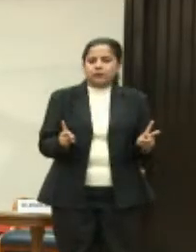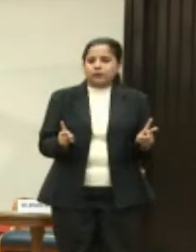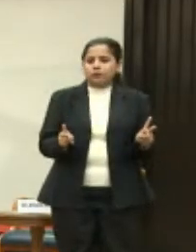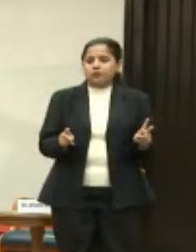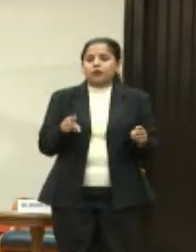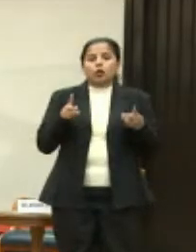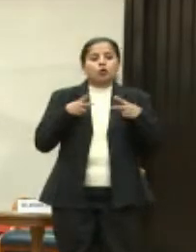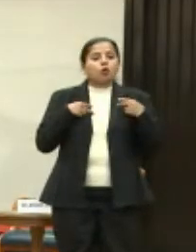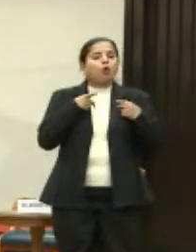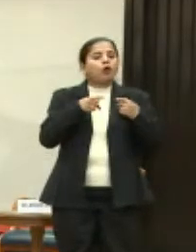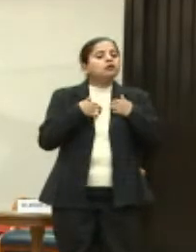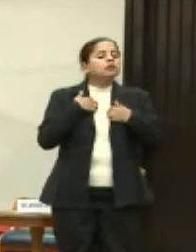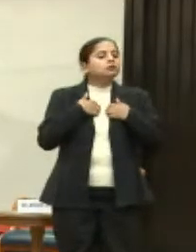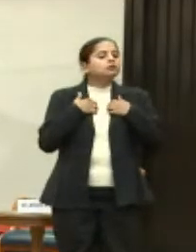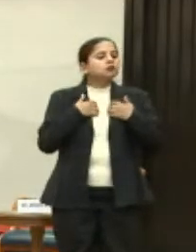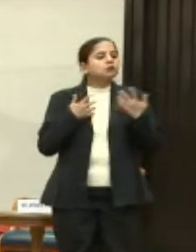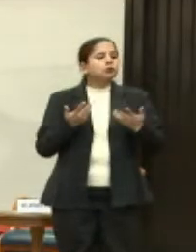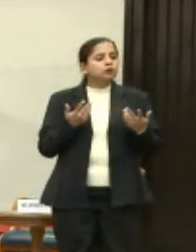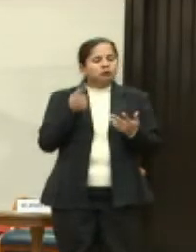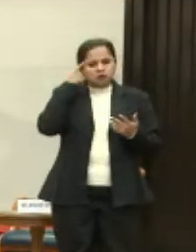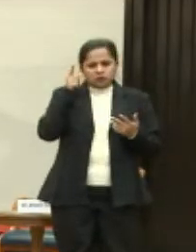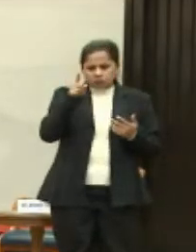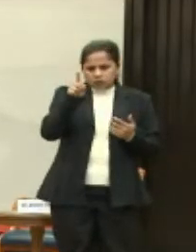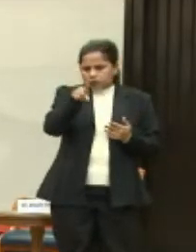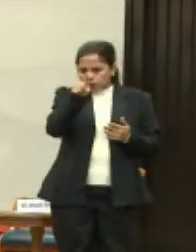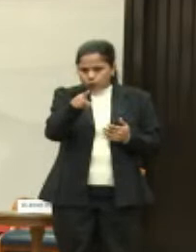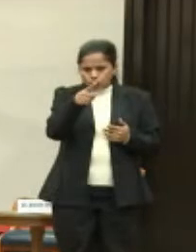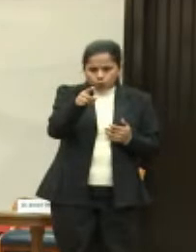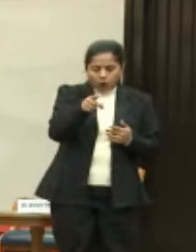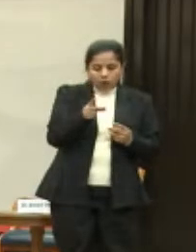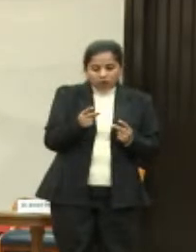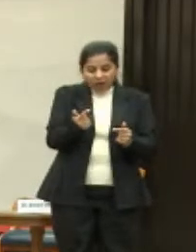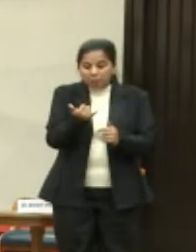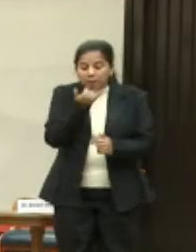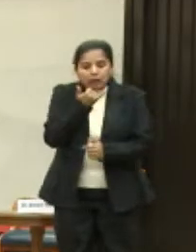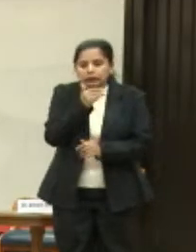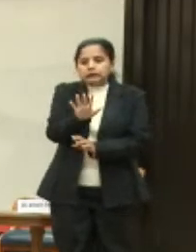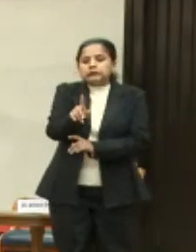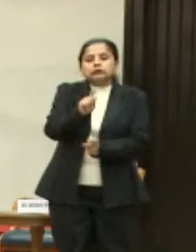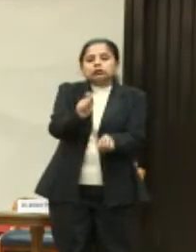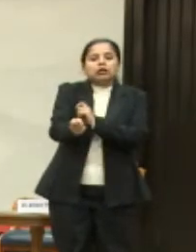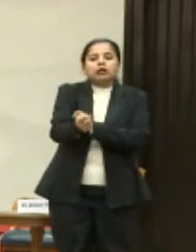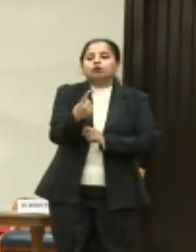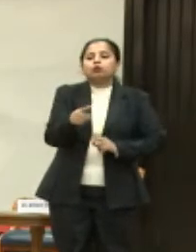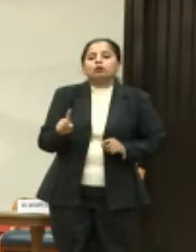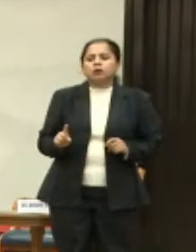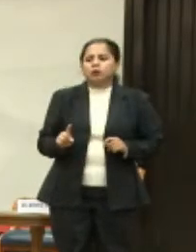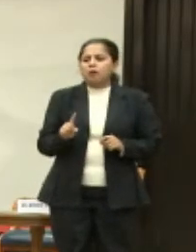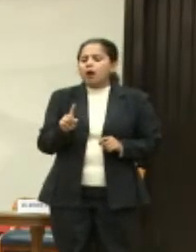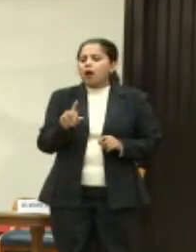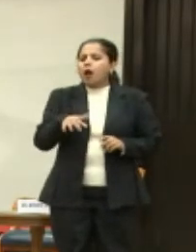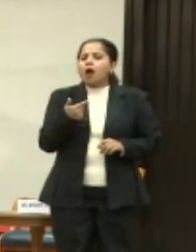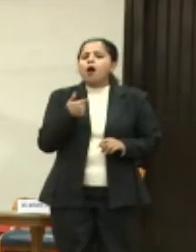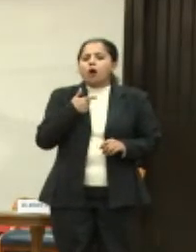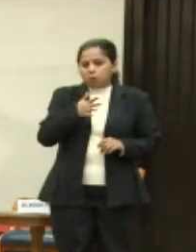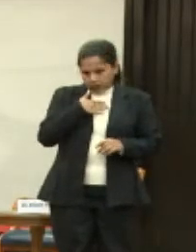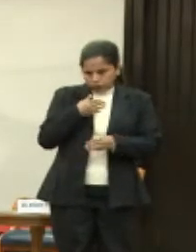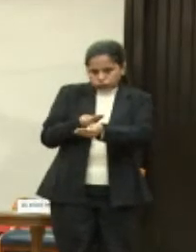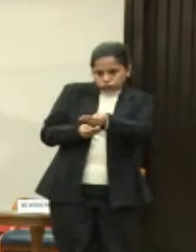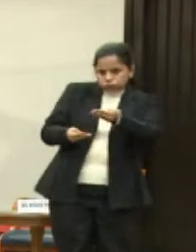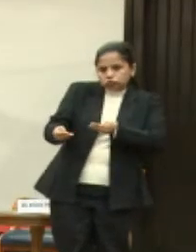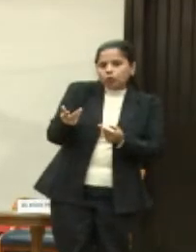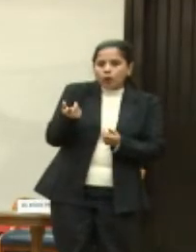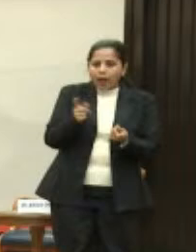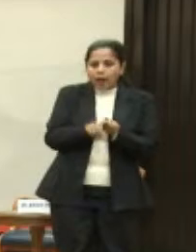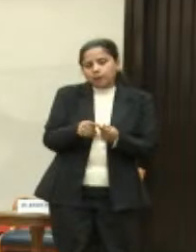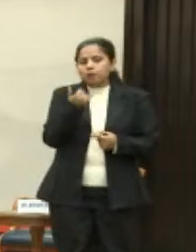is interested in correcting an immediate wrong. How will I compensate you for something that has